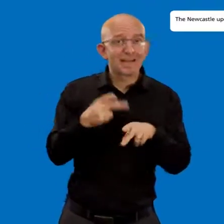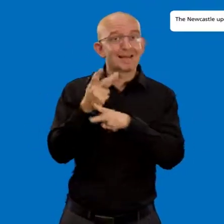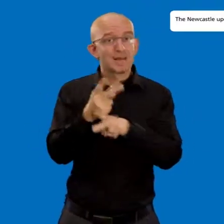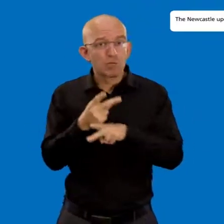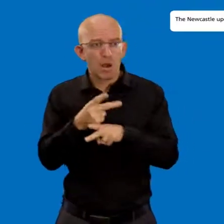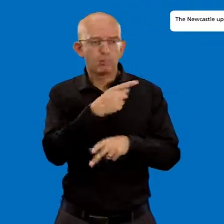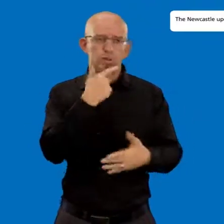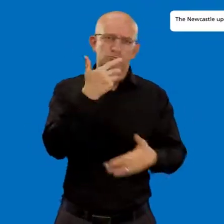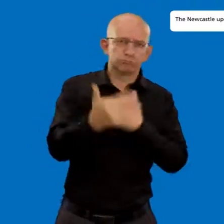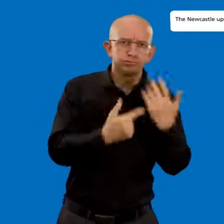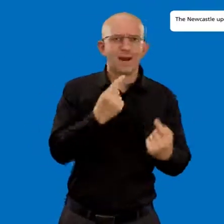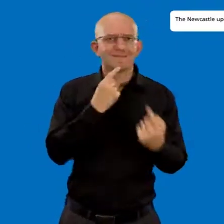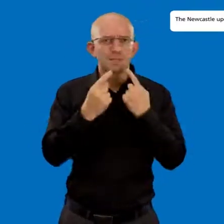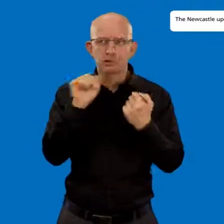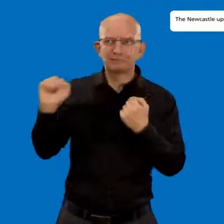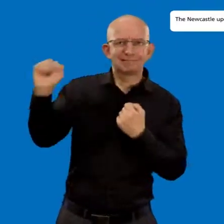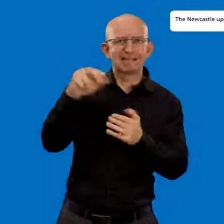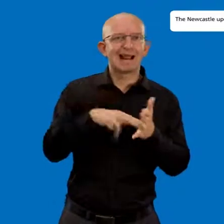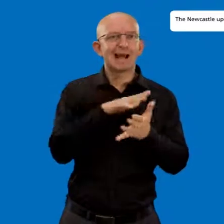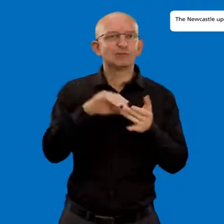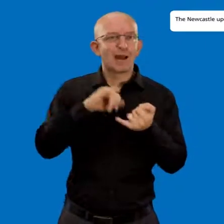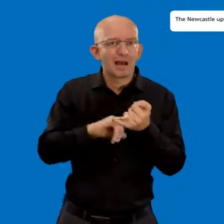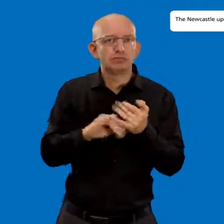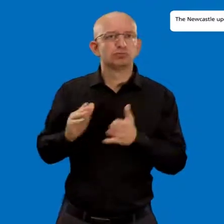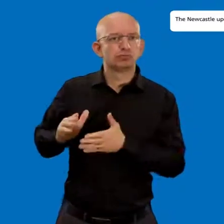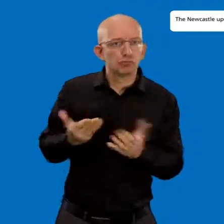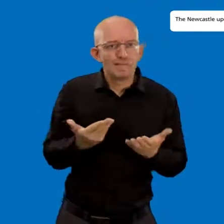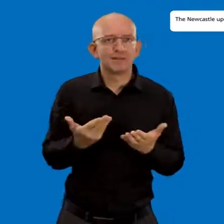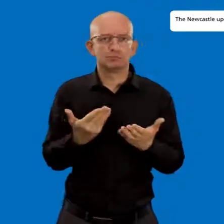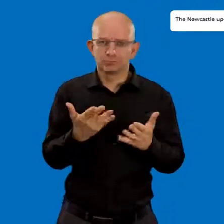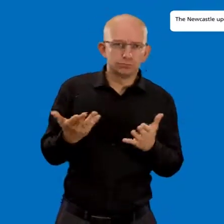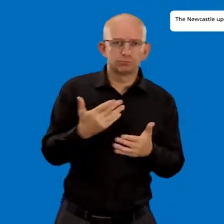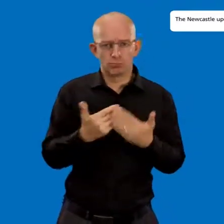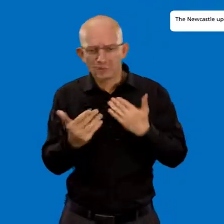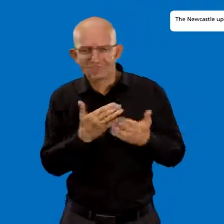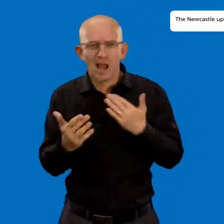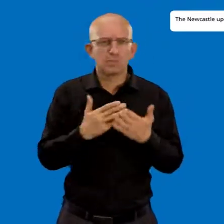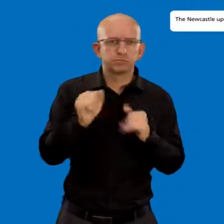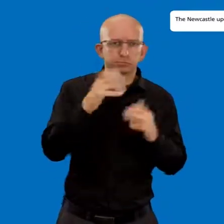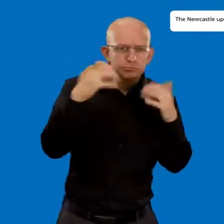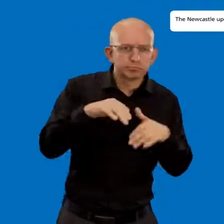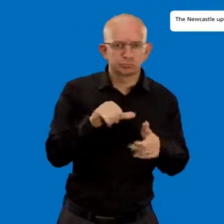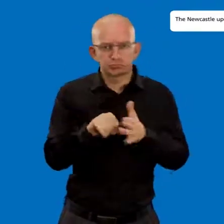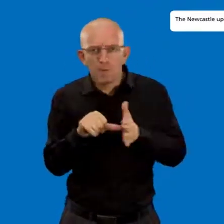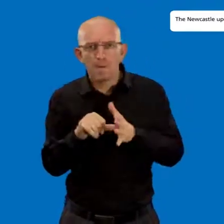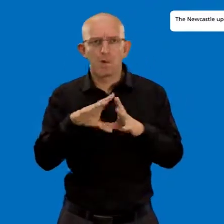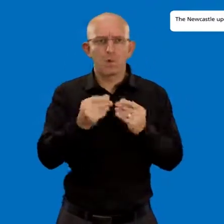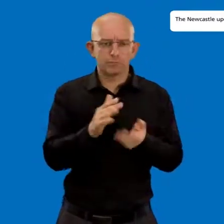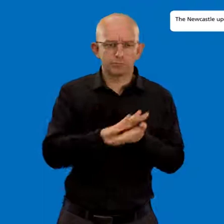carers, provide information on NHS services, address your concerns, and help sort out problems